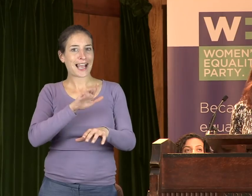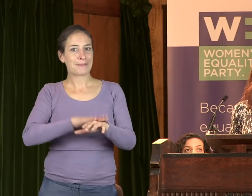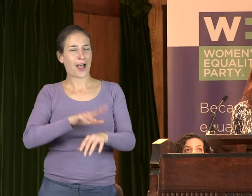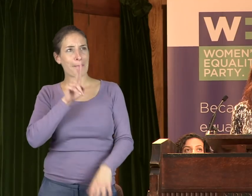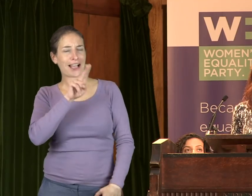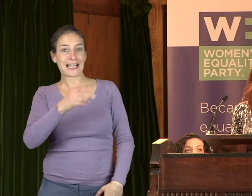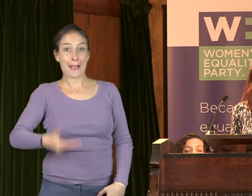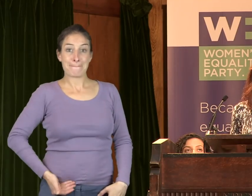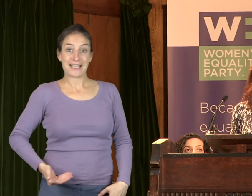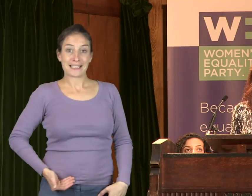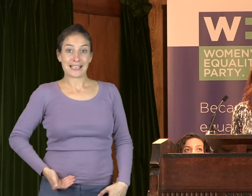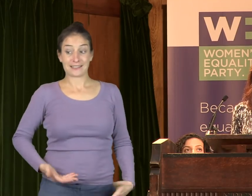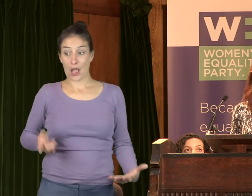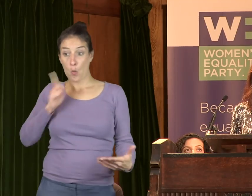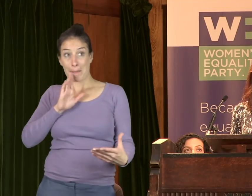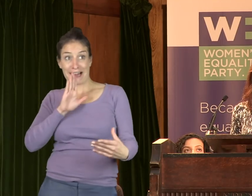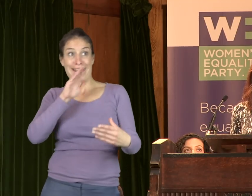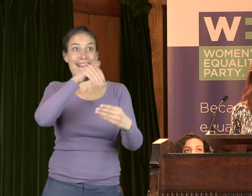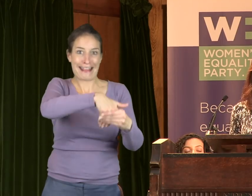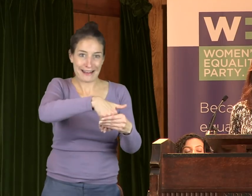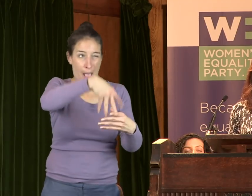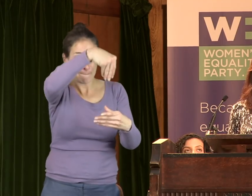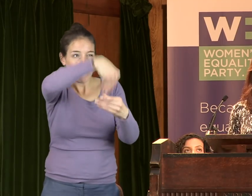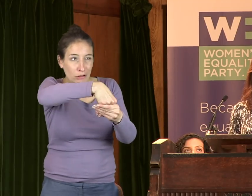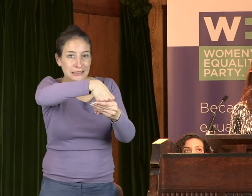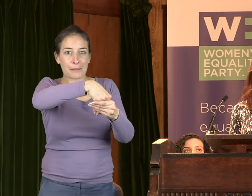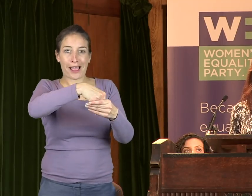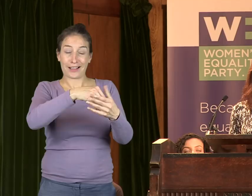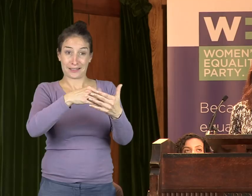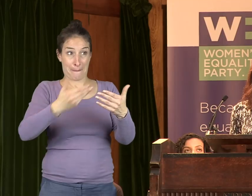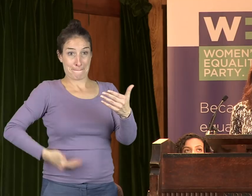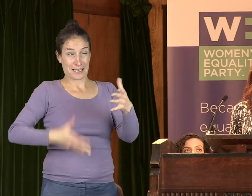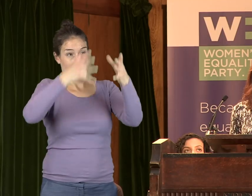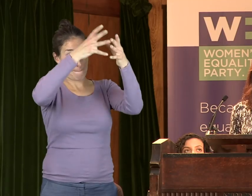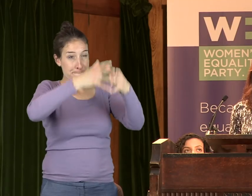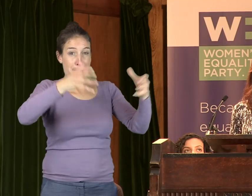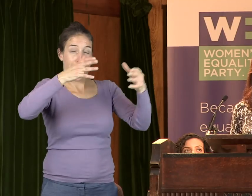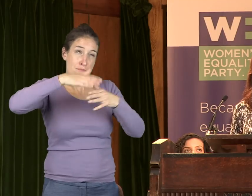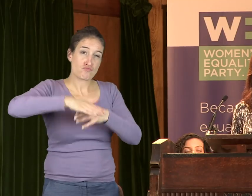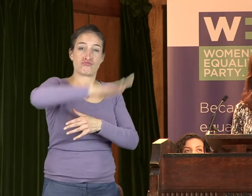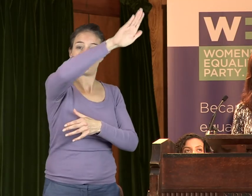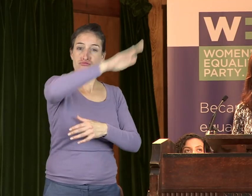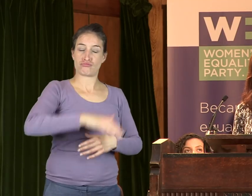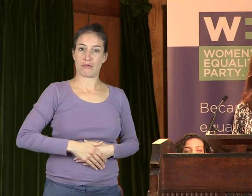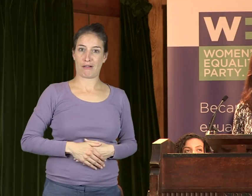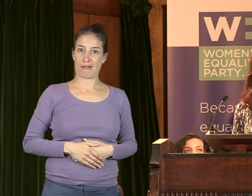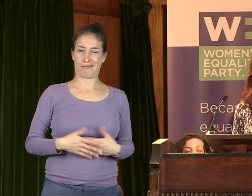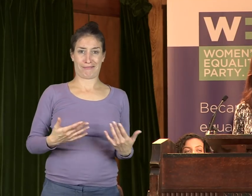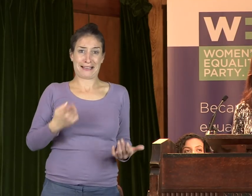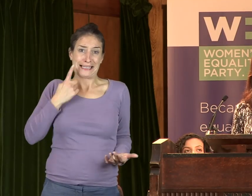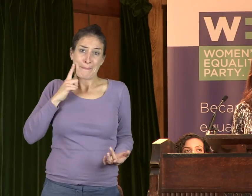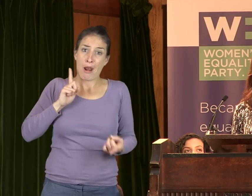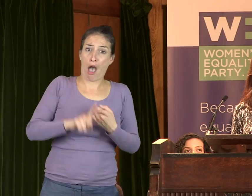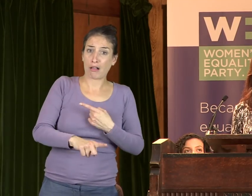thrive when women are able to participate and progress. The conclusion is inescapable. Neither our economy nor